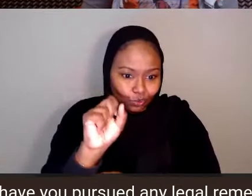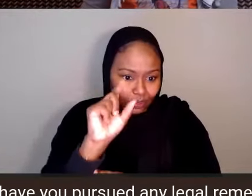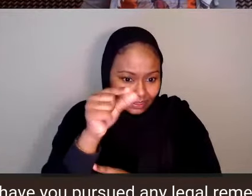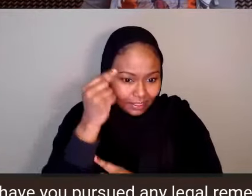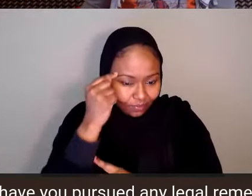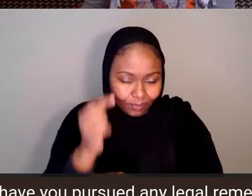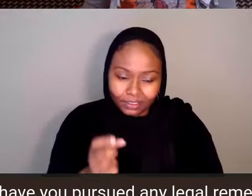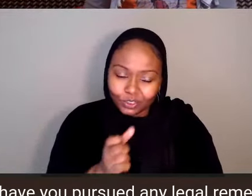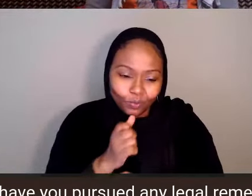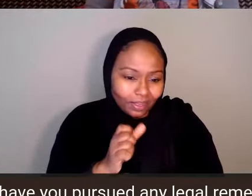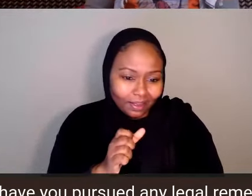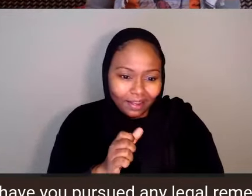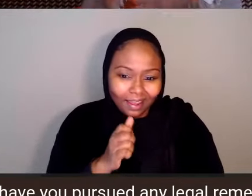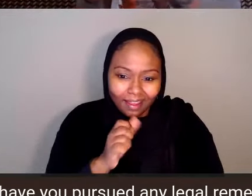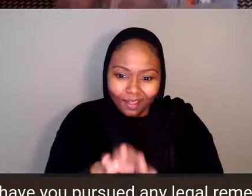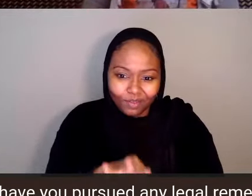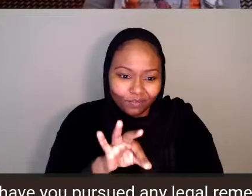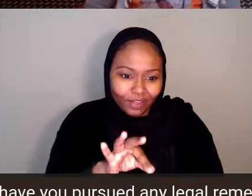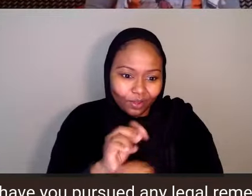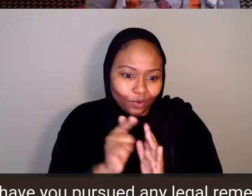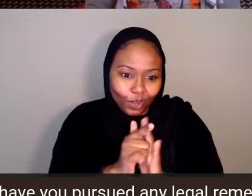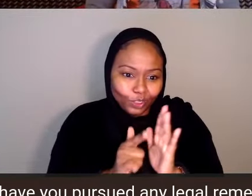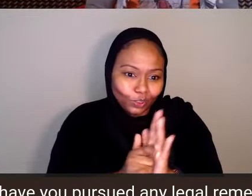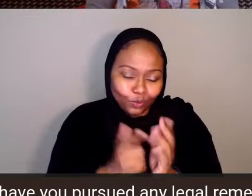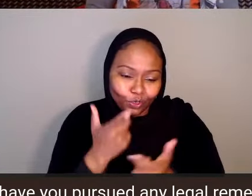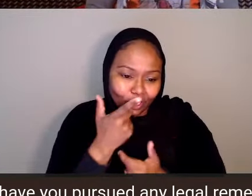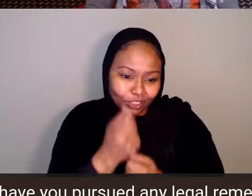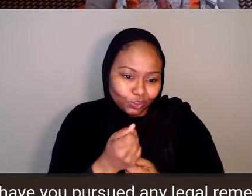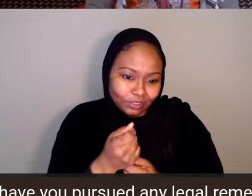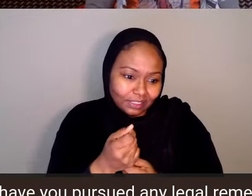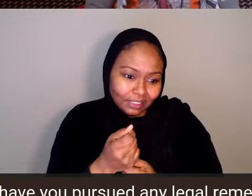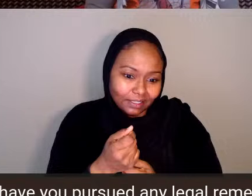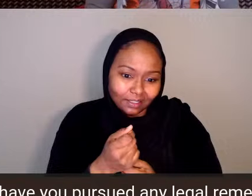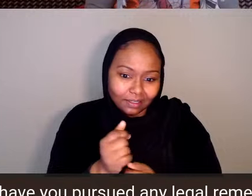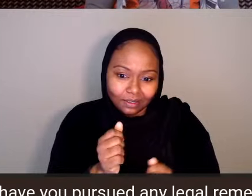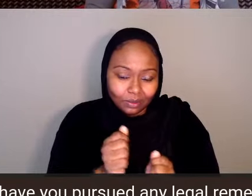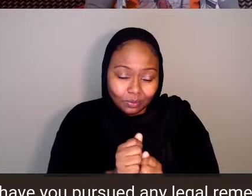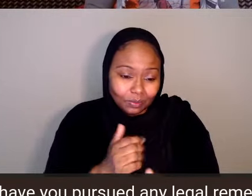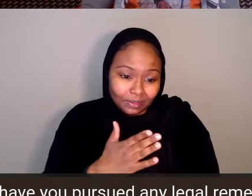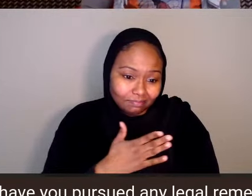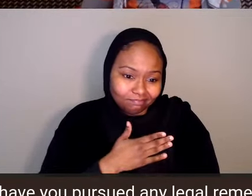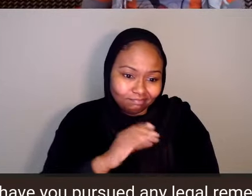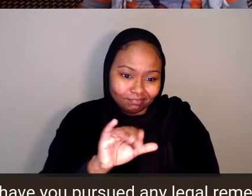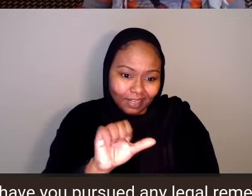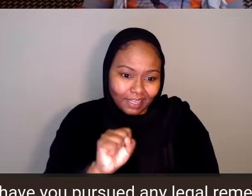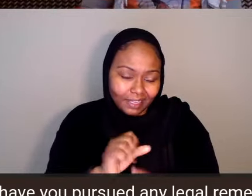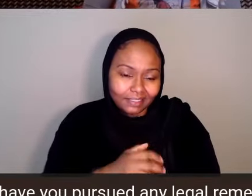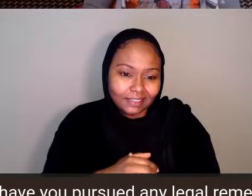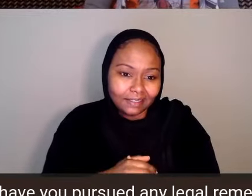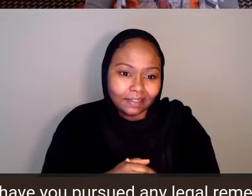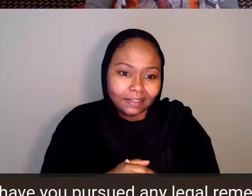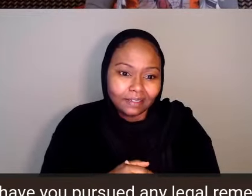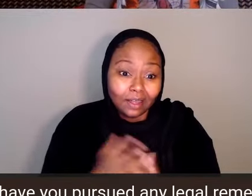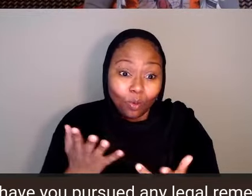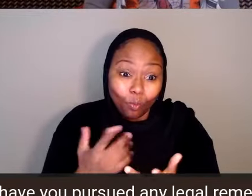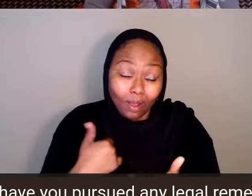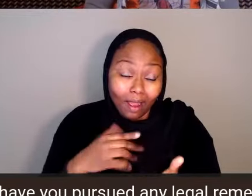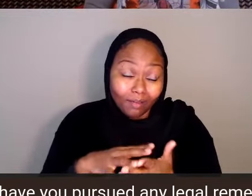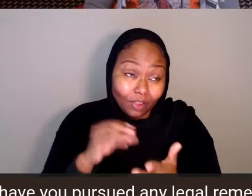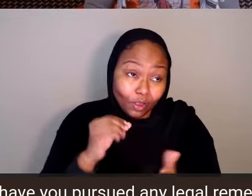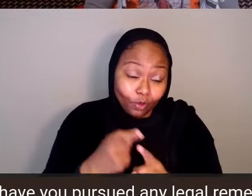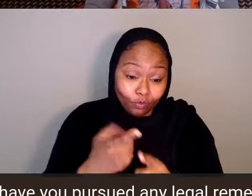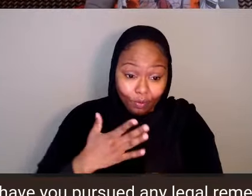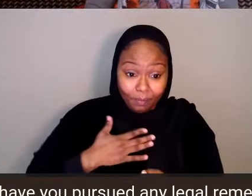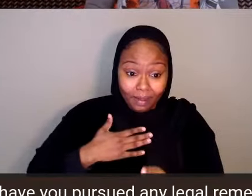who are interested in pursuing the case for us. And from what I learned from my lawyers, that